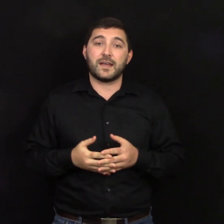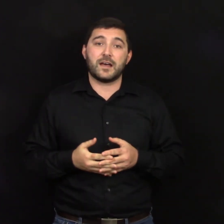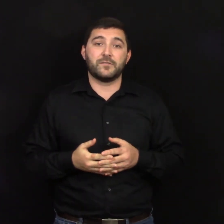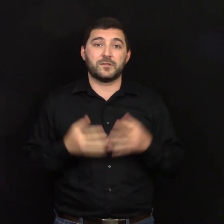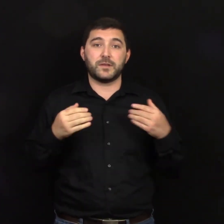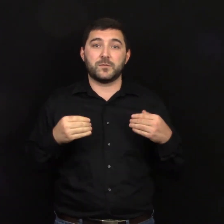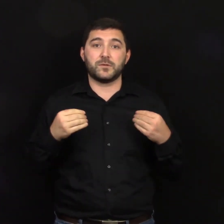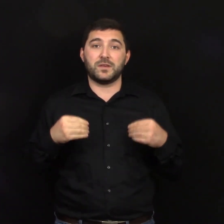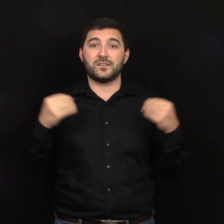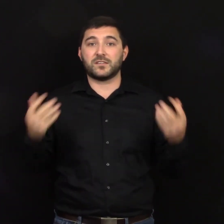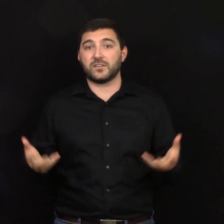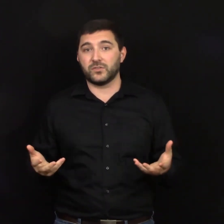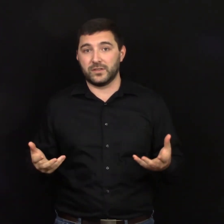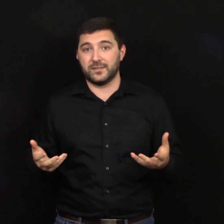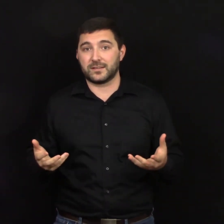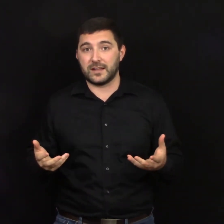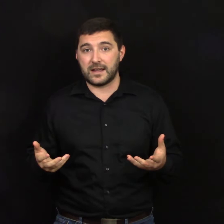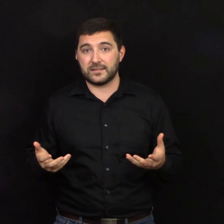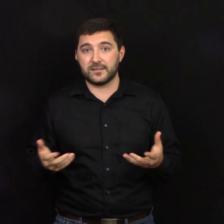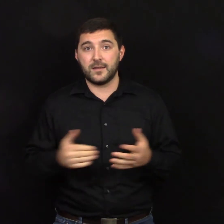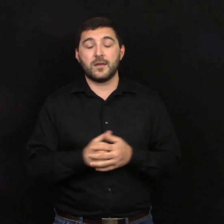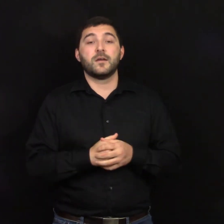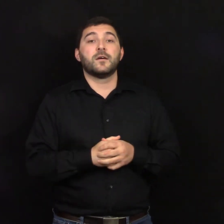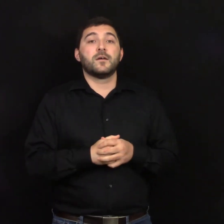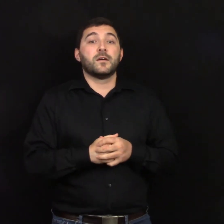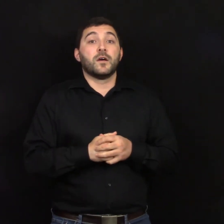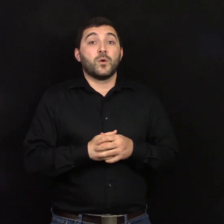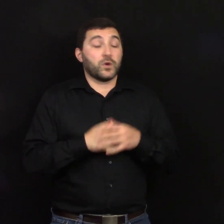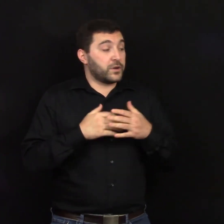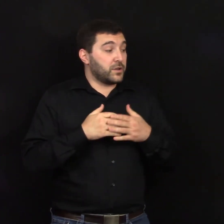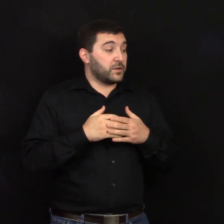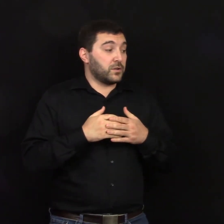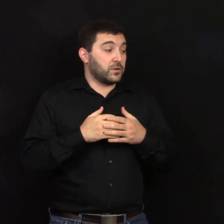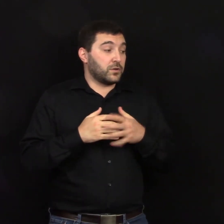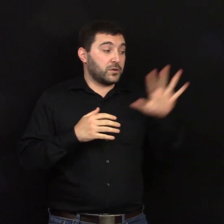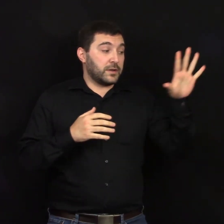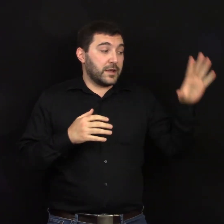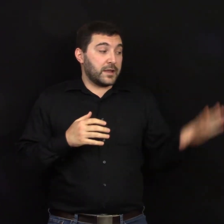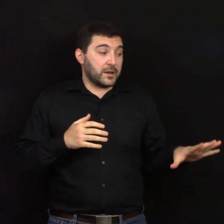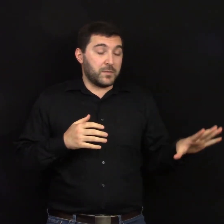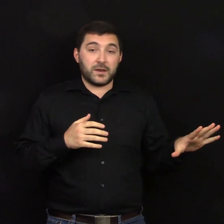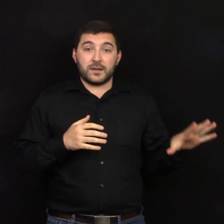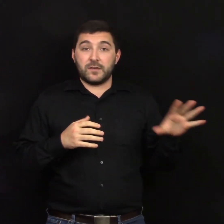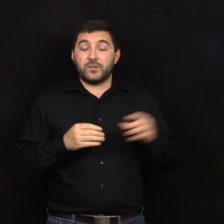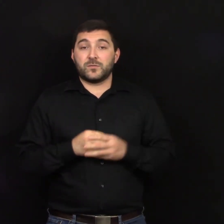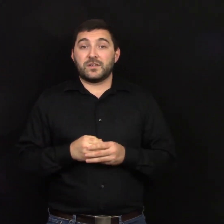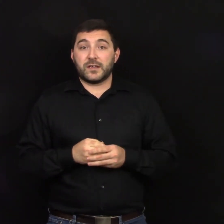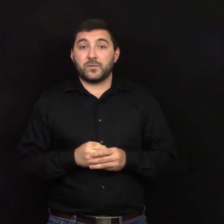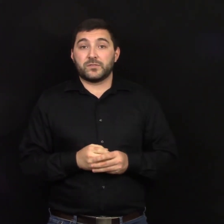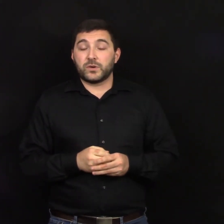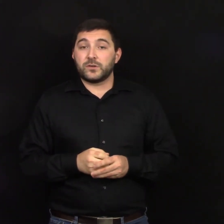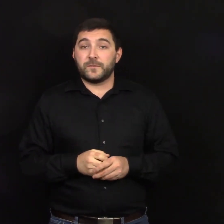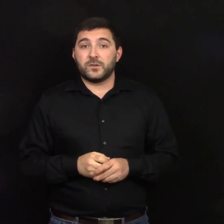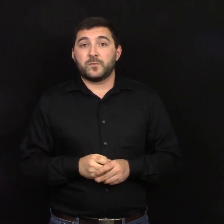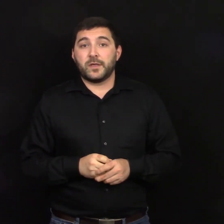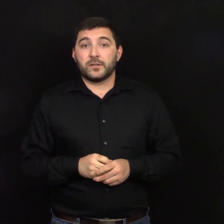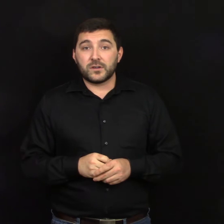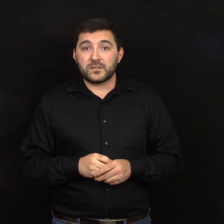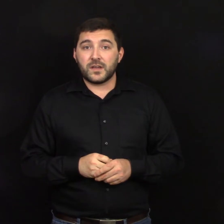have to be able to be successful in this class. We're going to in a minute give you some examples of what good fingerspelling looks like, but I